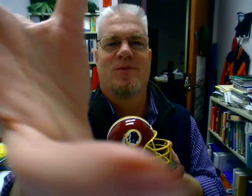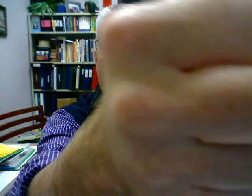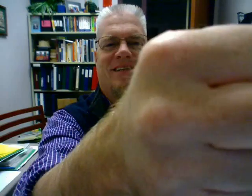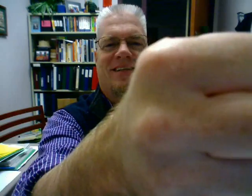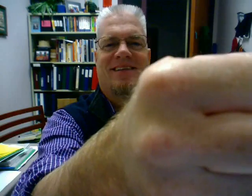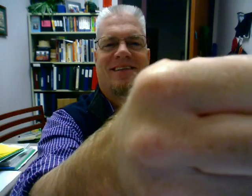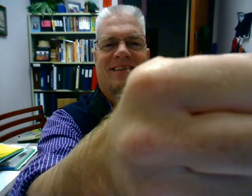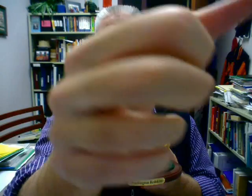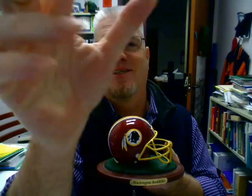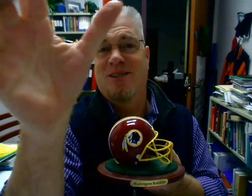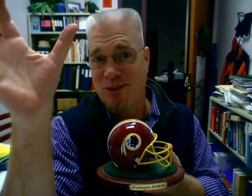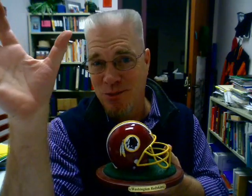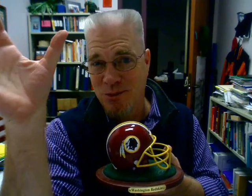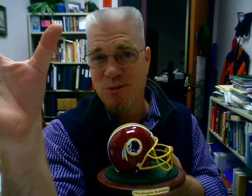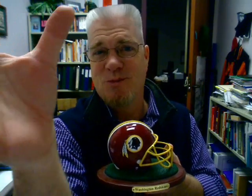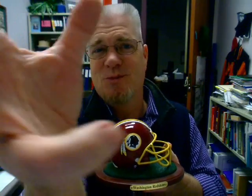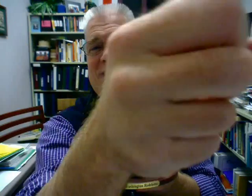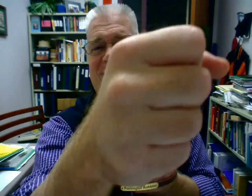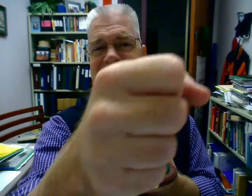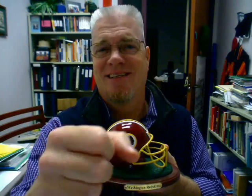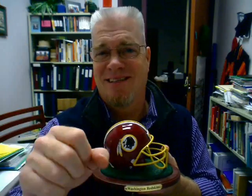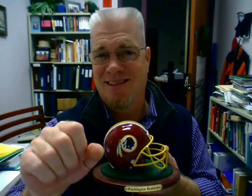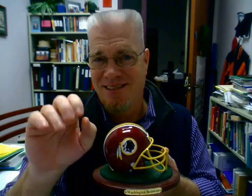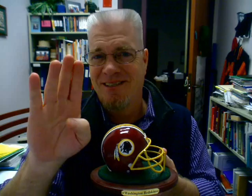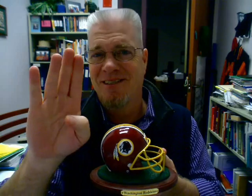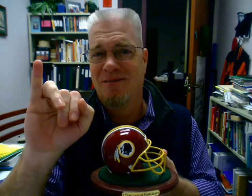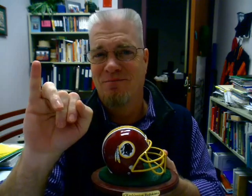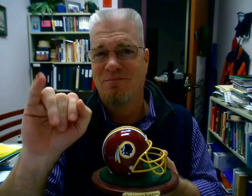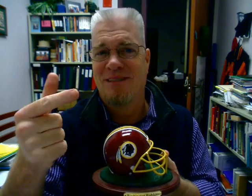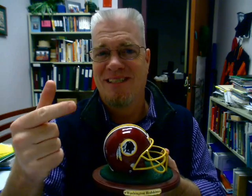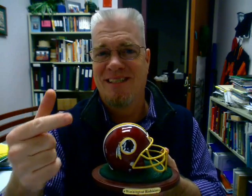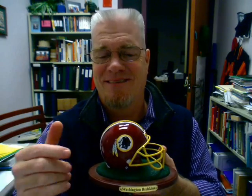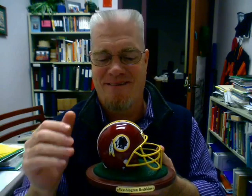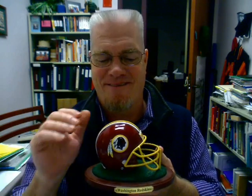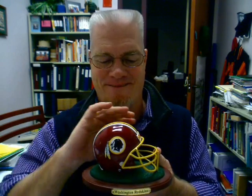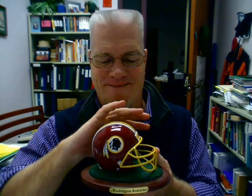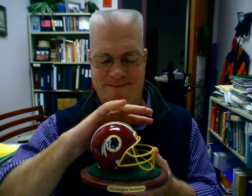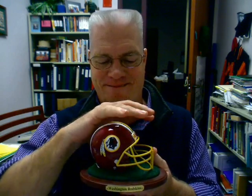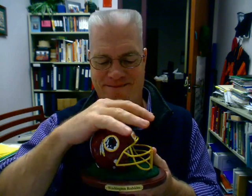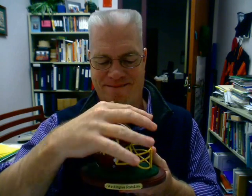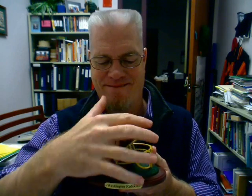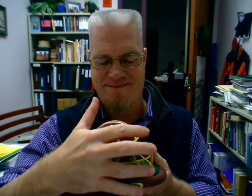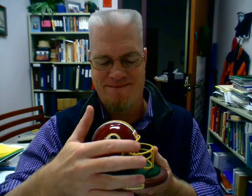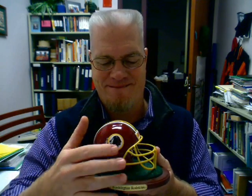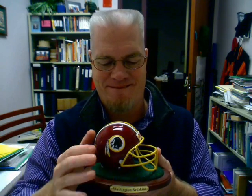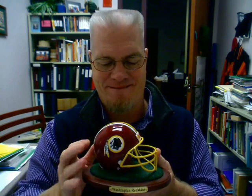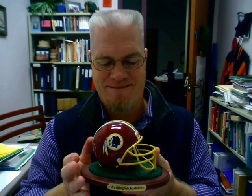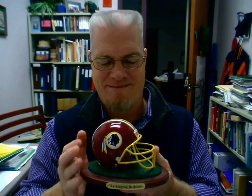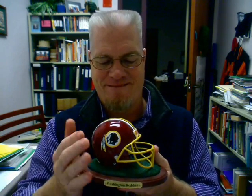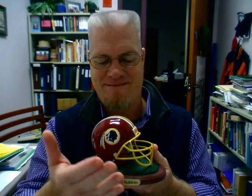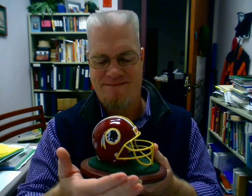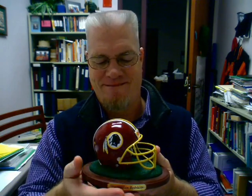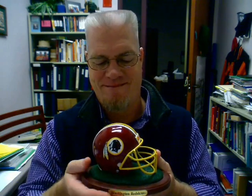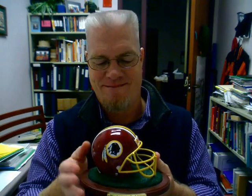5. Big play here, and a bad call. Snap. Sanchez has to track it back, way back at the 26.